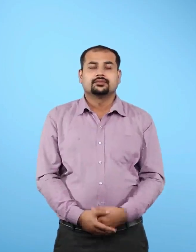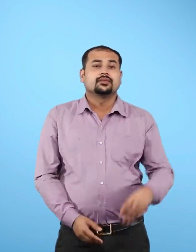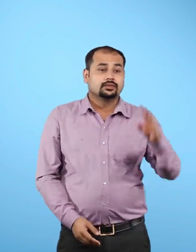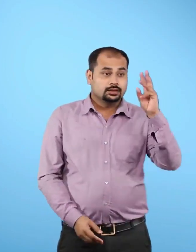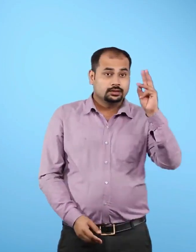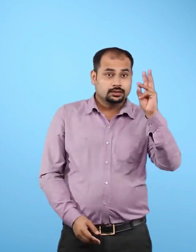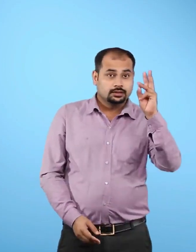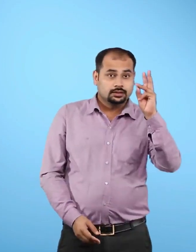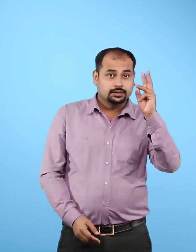Row 3 says